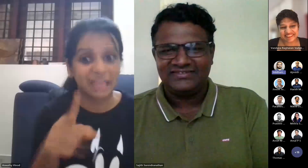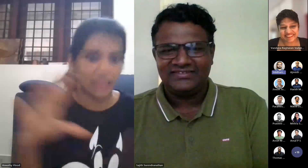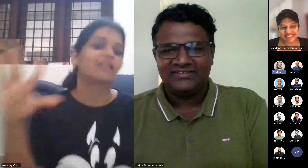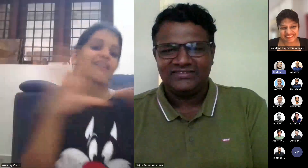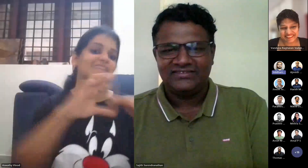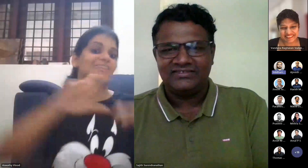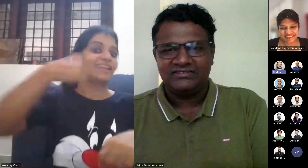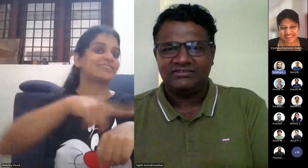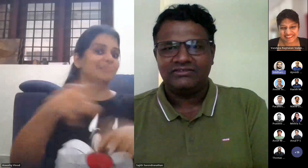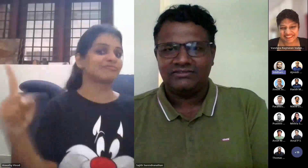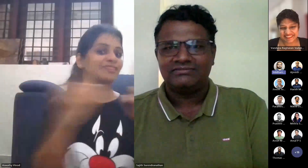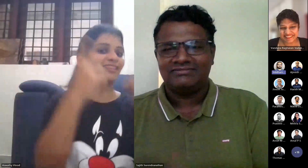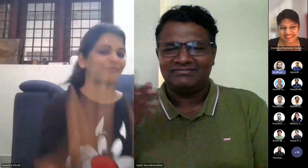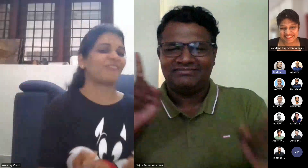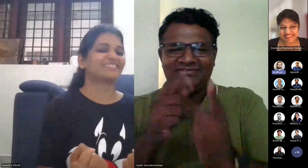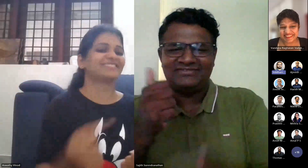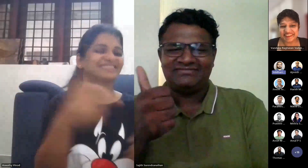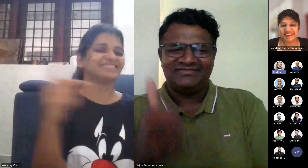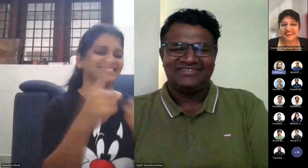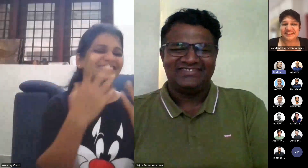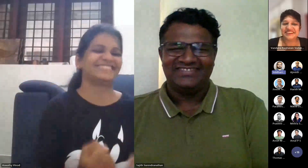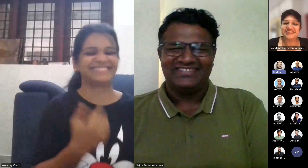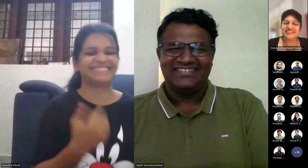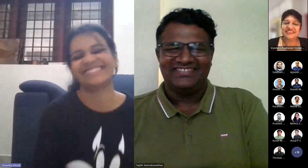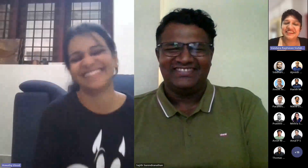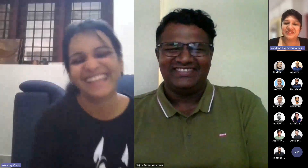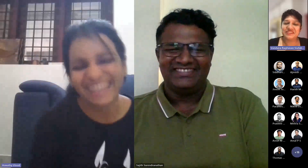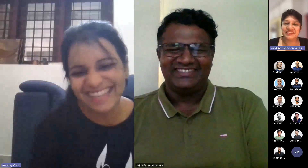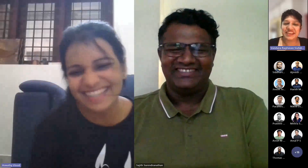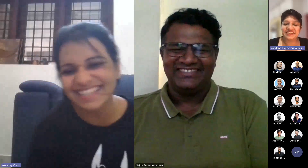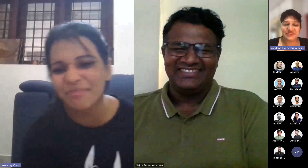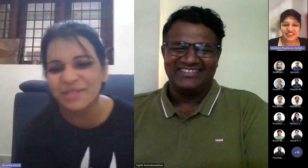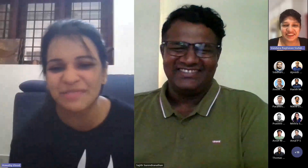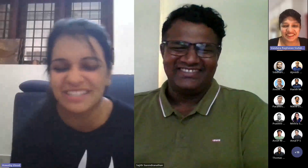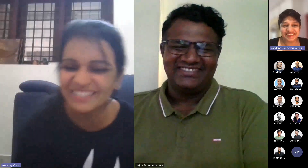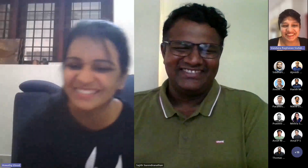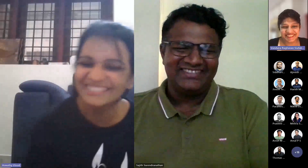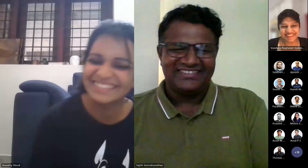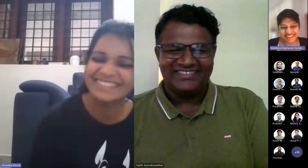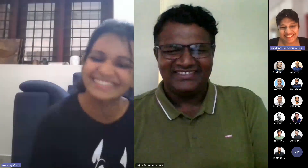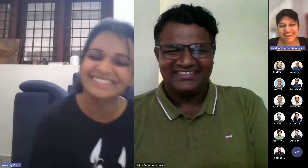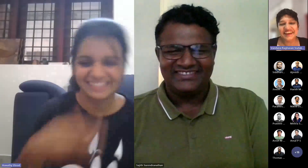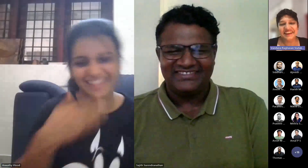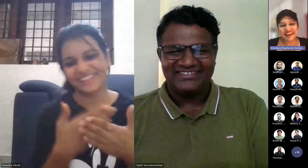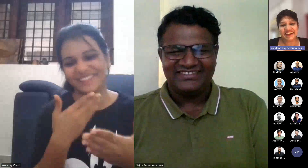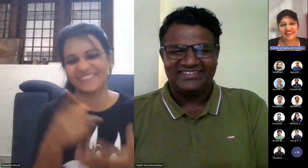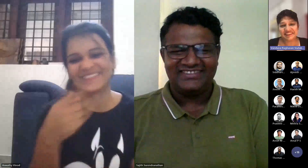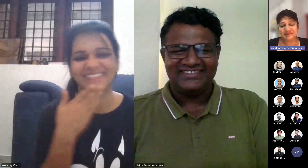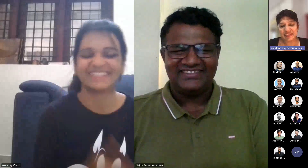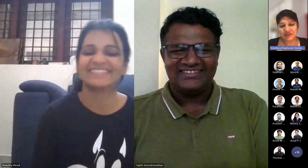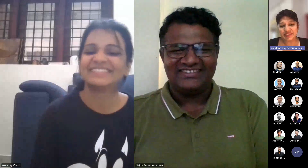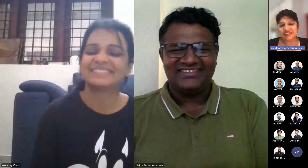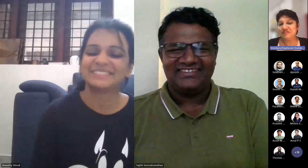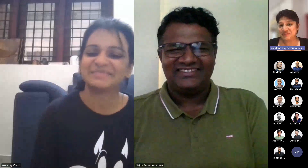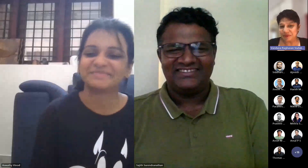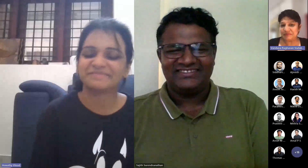this. Okay, thank you so much. Thank you, sir. Thank Especially you, happy to Siddharth. meet you. Yeah, and